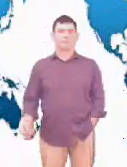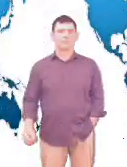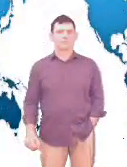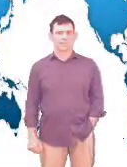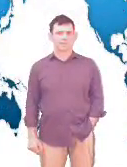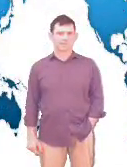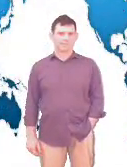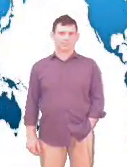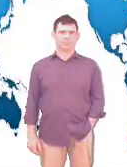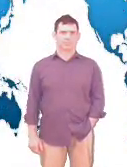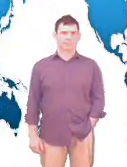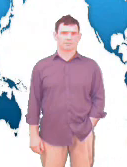Have you ever sabotaged yourself?